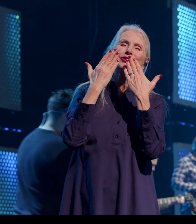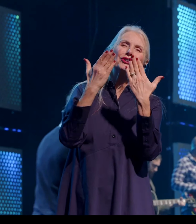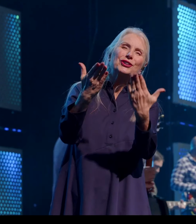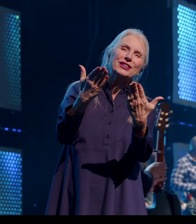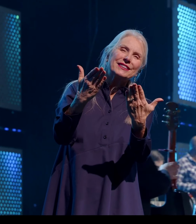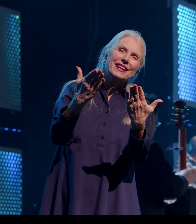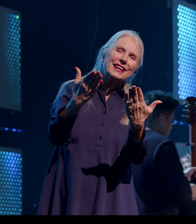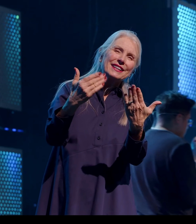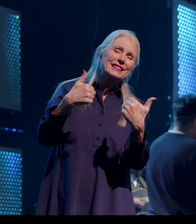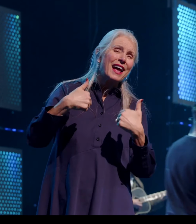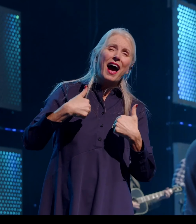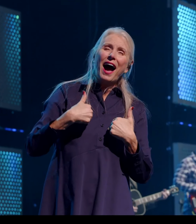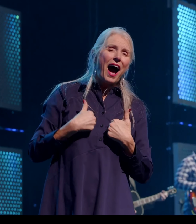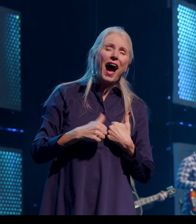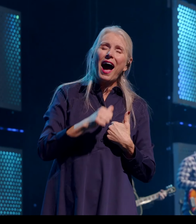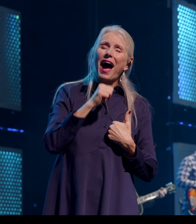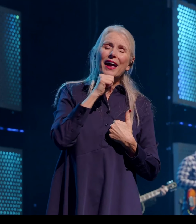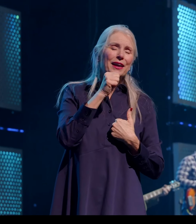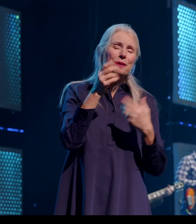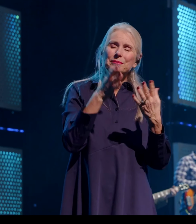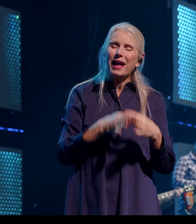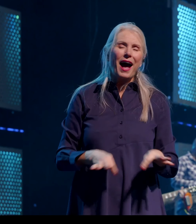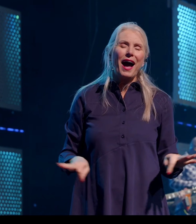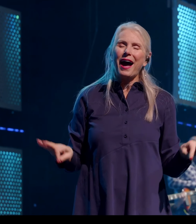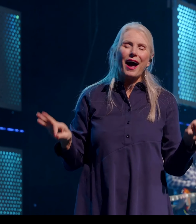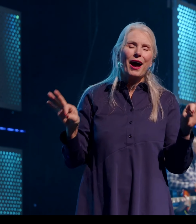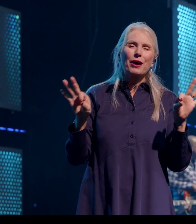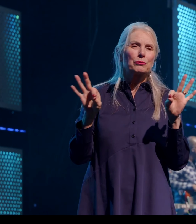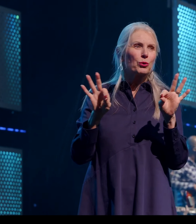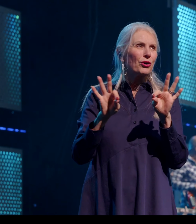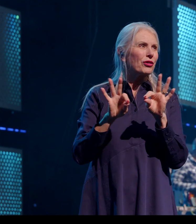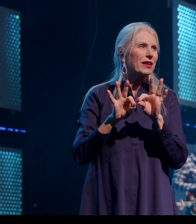goodness, I'm not worthy.